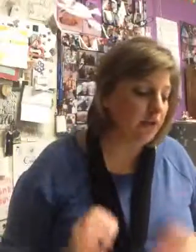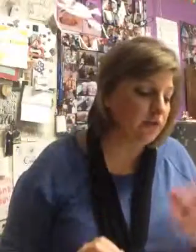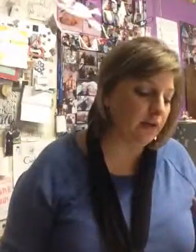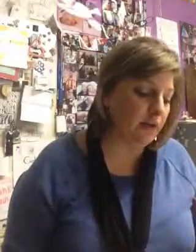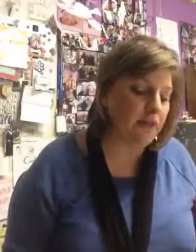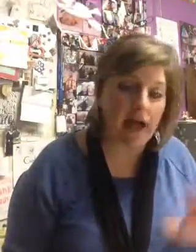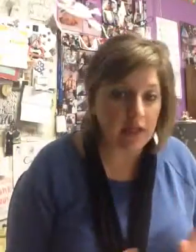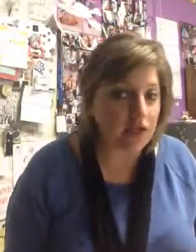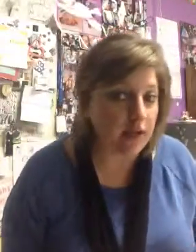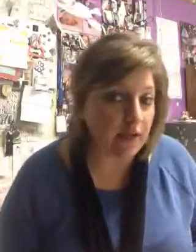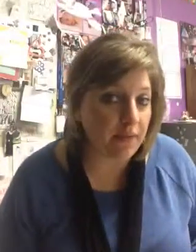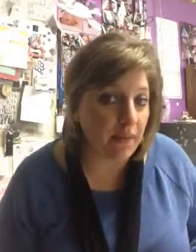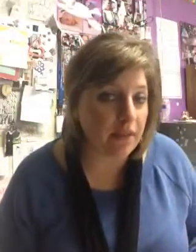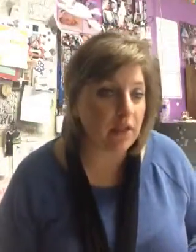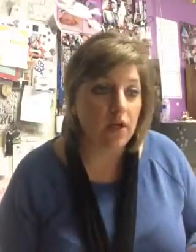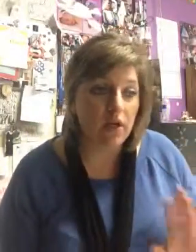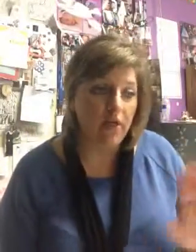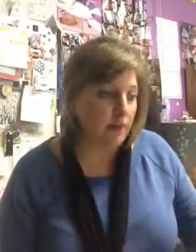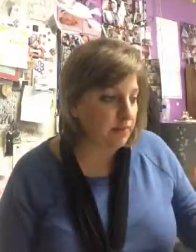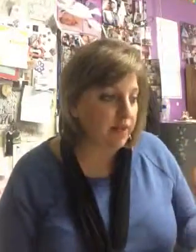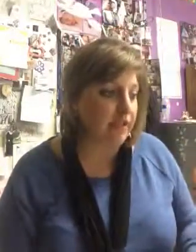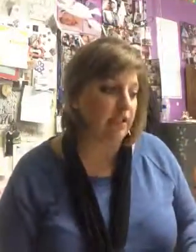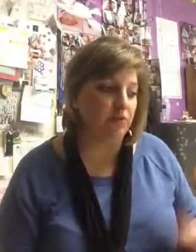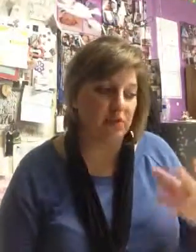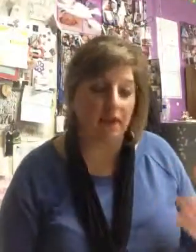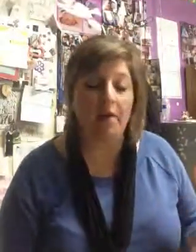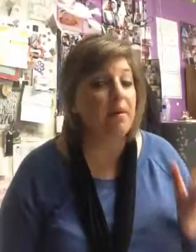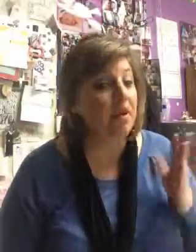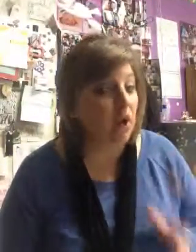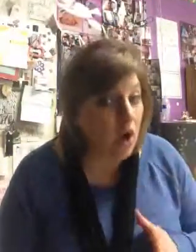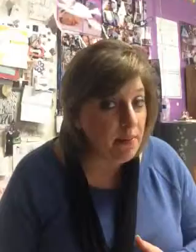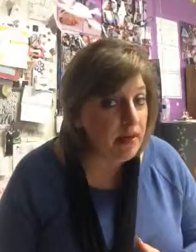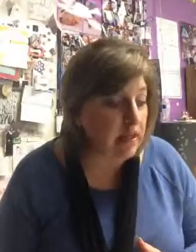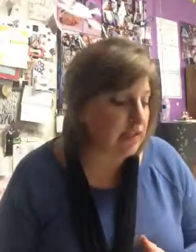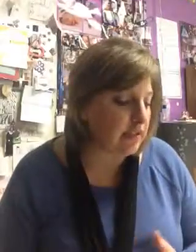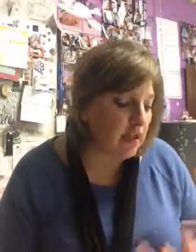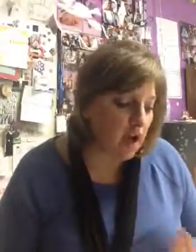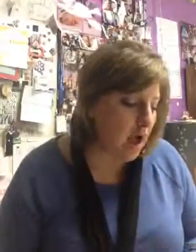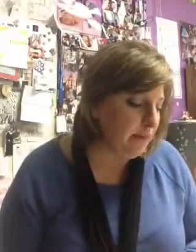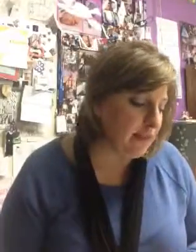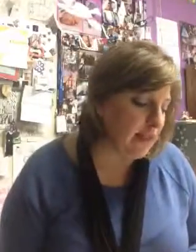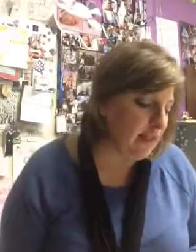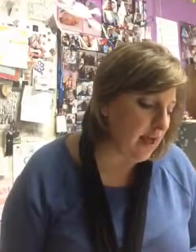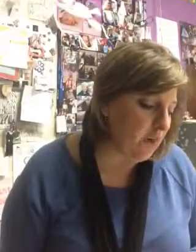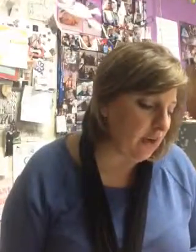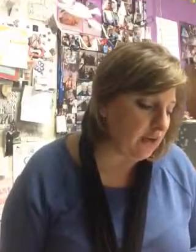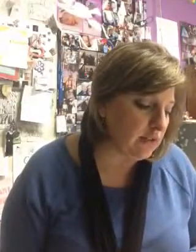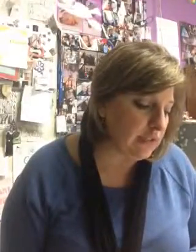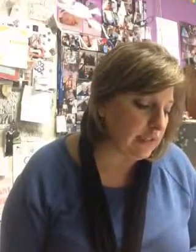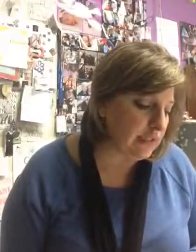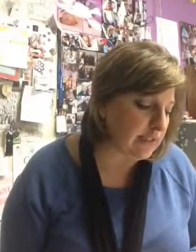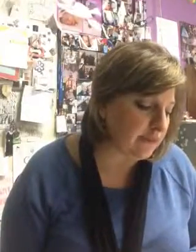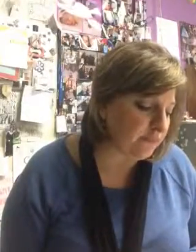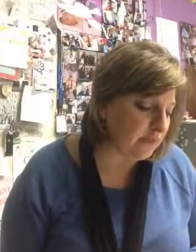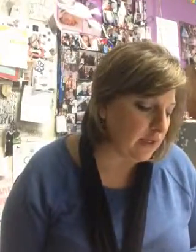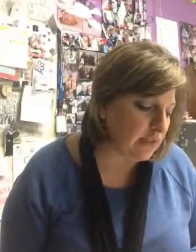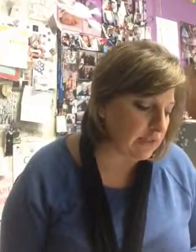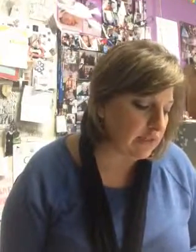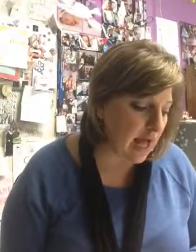here's where, that's how you set it up. That was pretty easy because we've done that. But the comment is, I'm going to say that, well, since that's